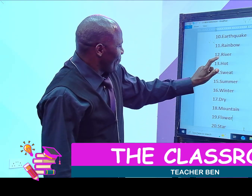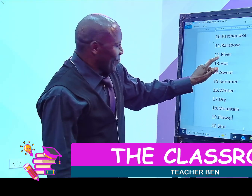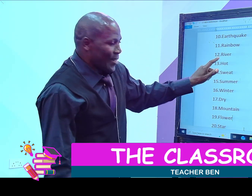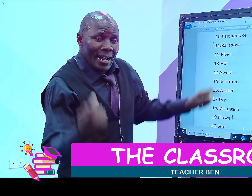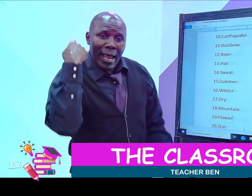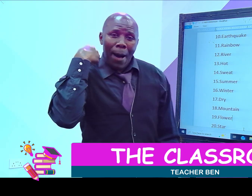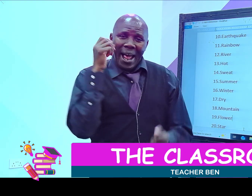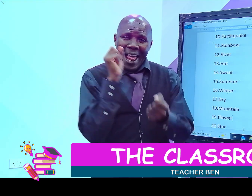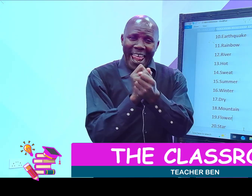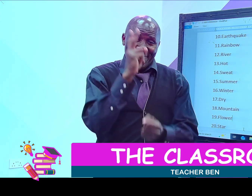Number 12,